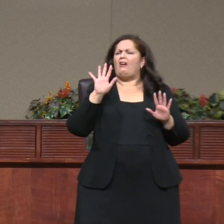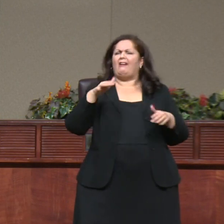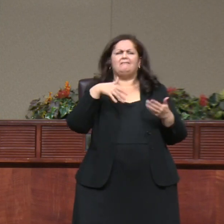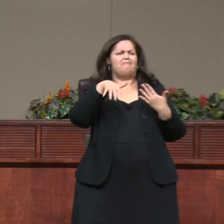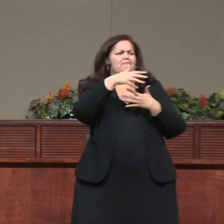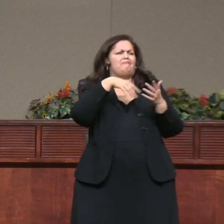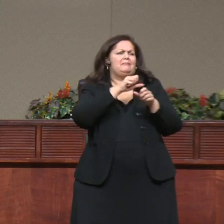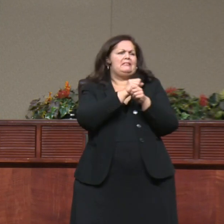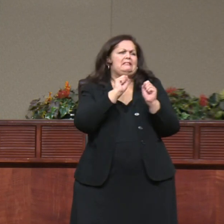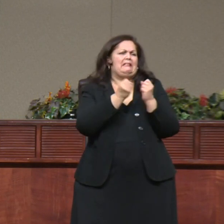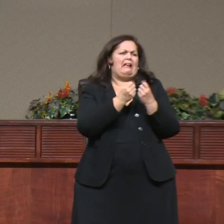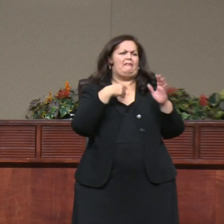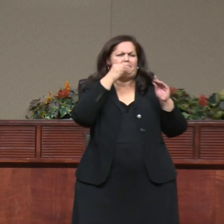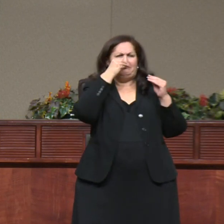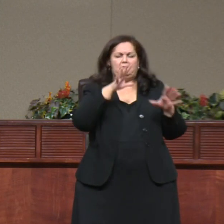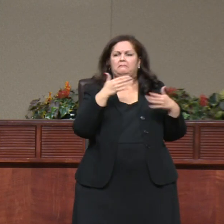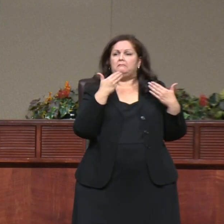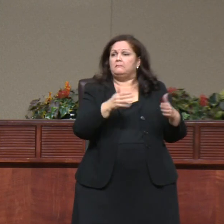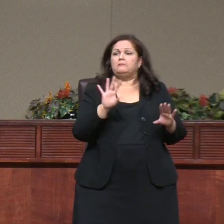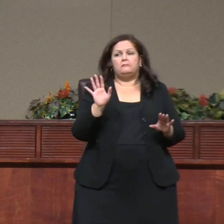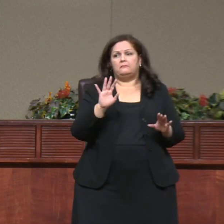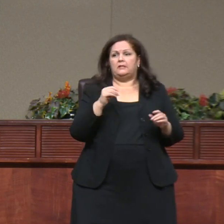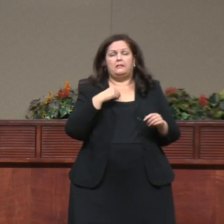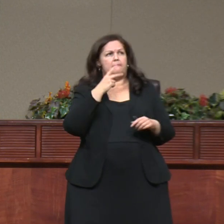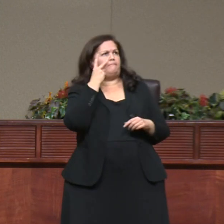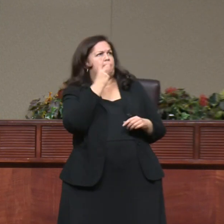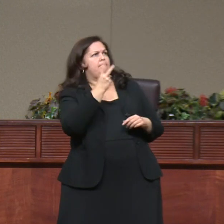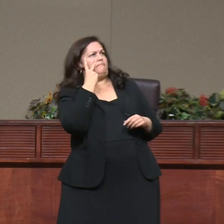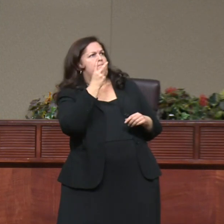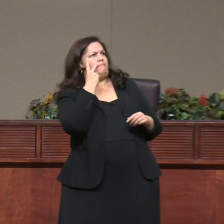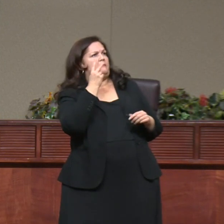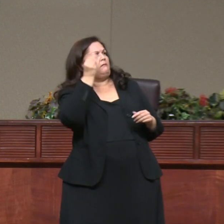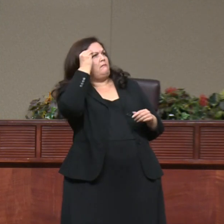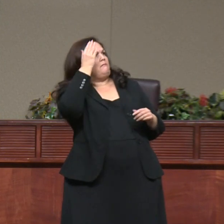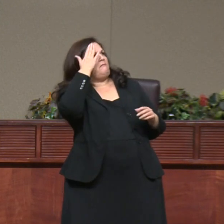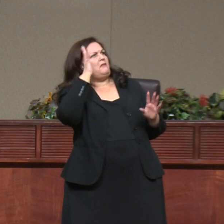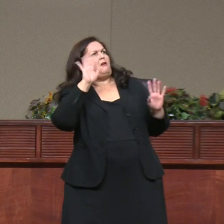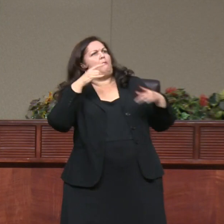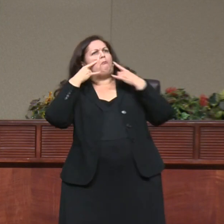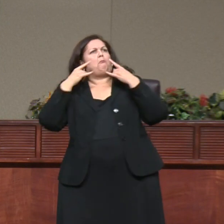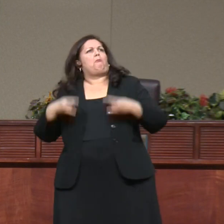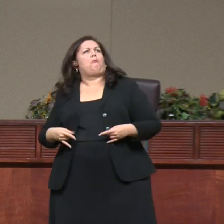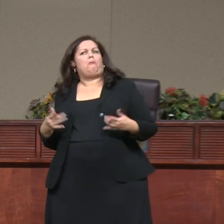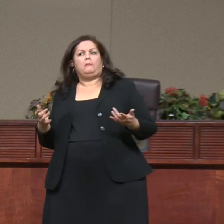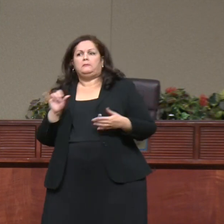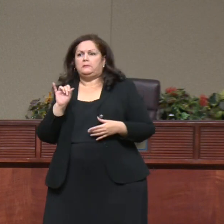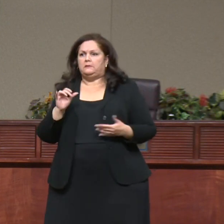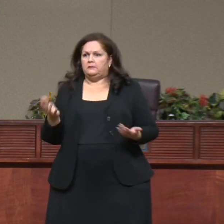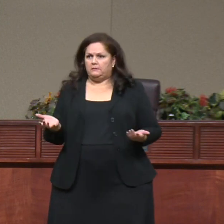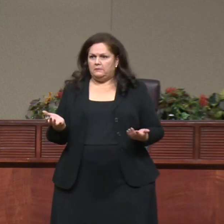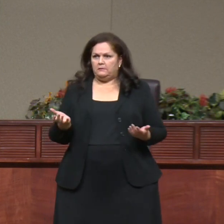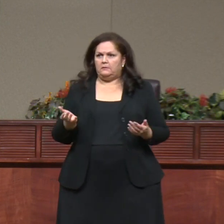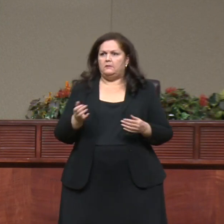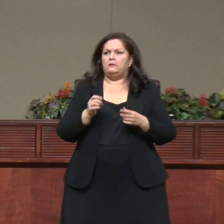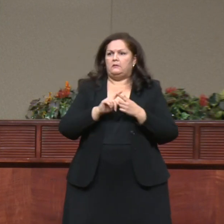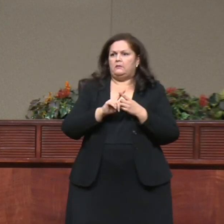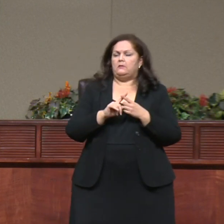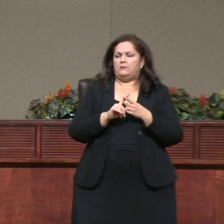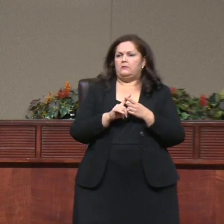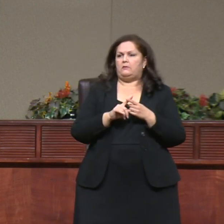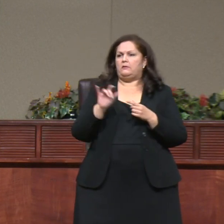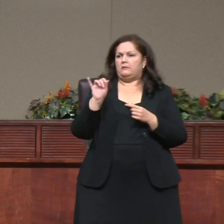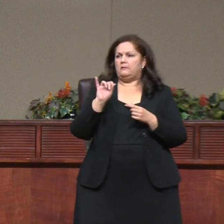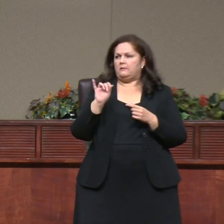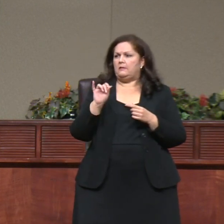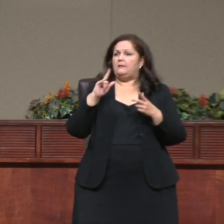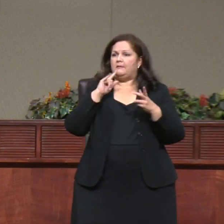you're missing your mask. The same way that our kids notice that they don't have their phone in their hands, and they are crazy looking for that phone. And that's